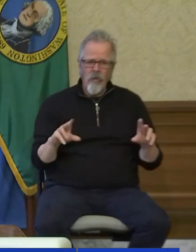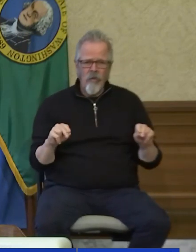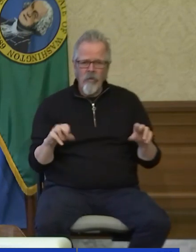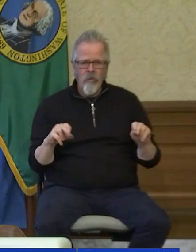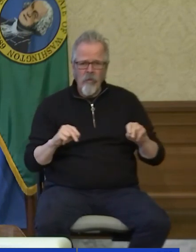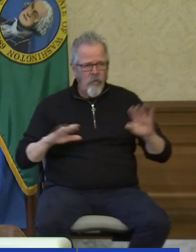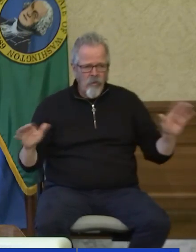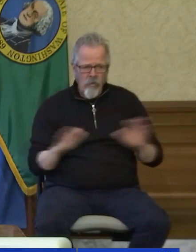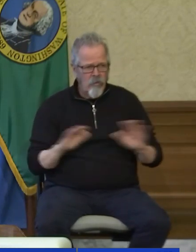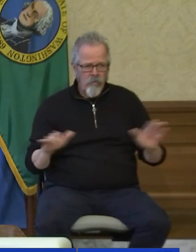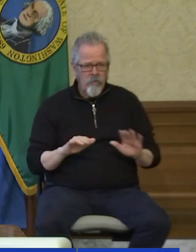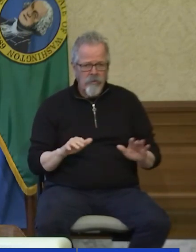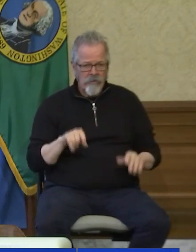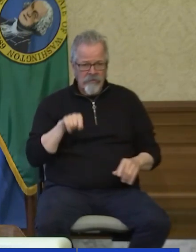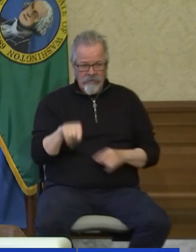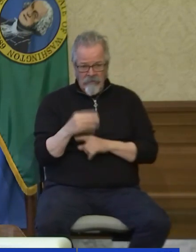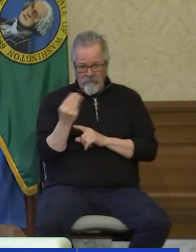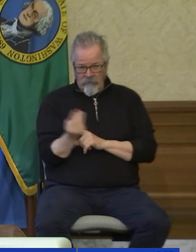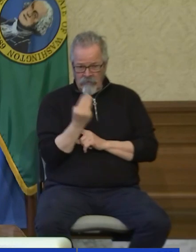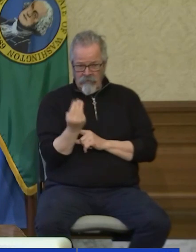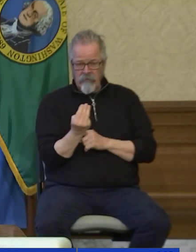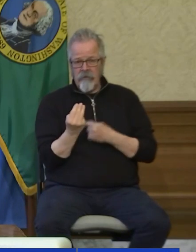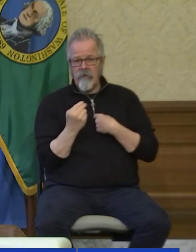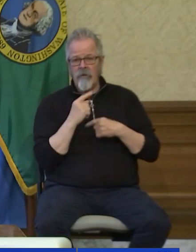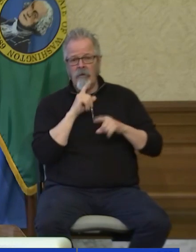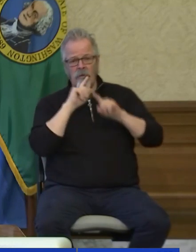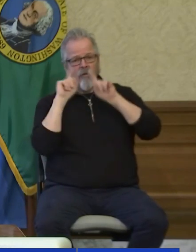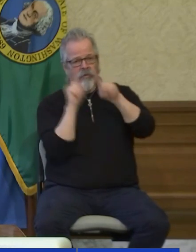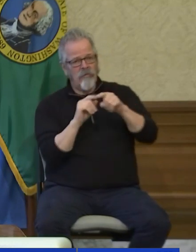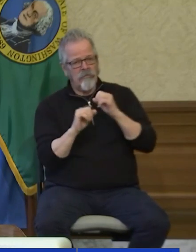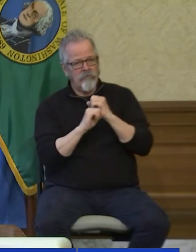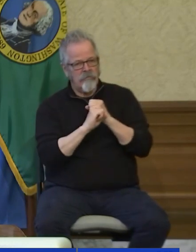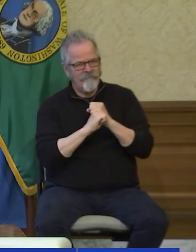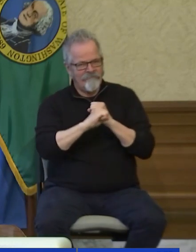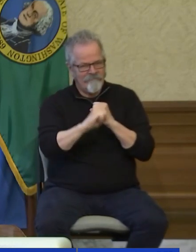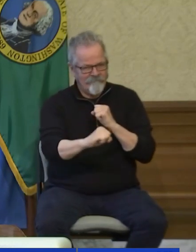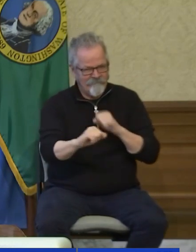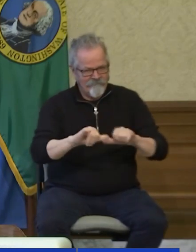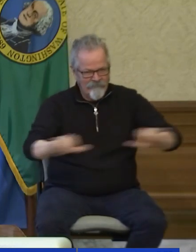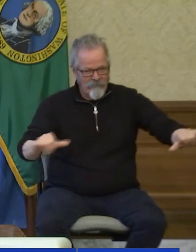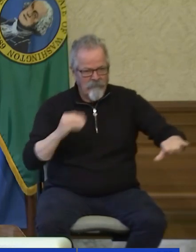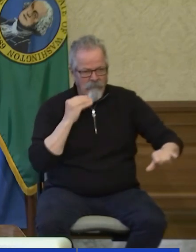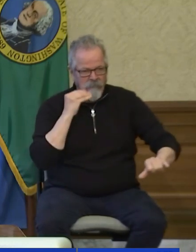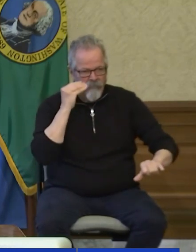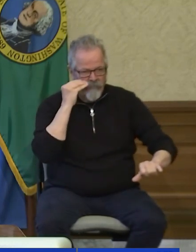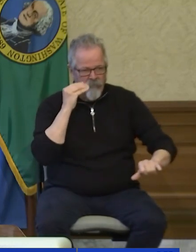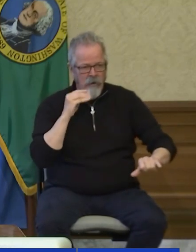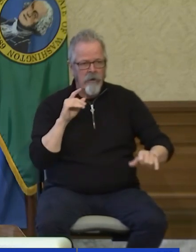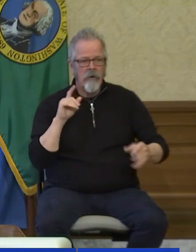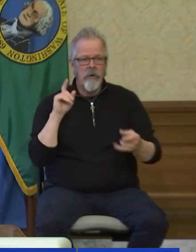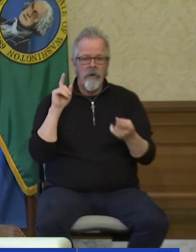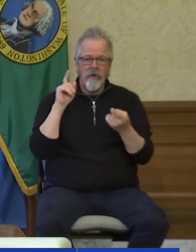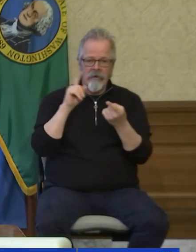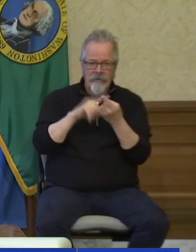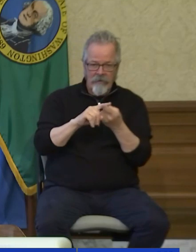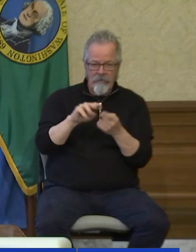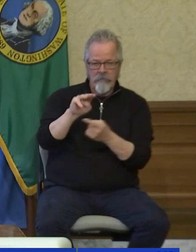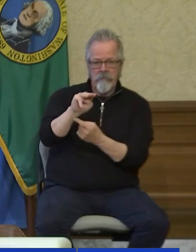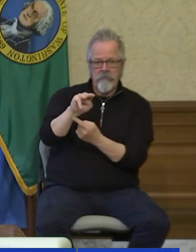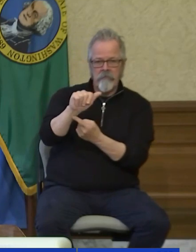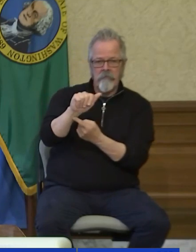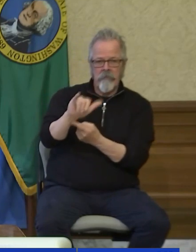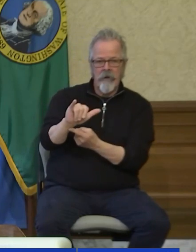why I'm extending the order through May 31st. I would like to tell you that we would all be able to